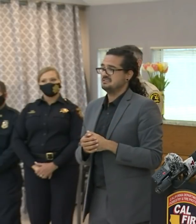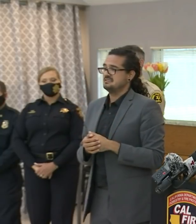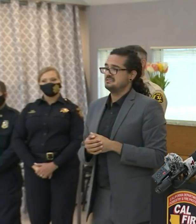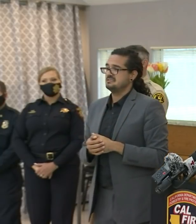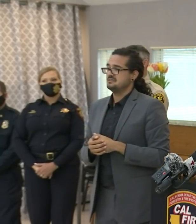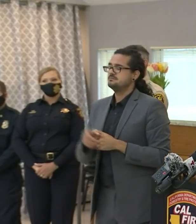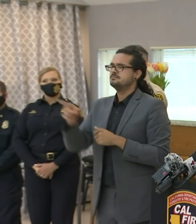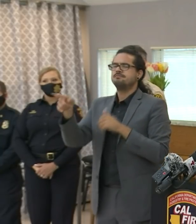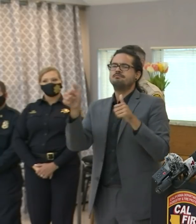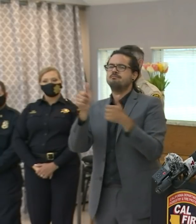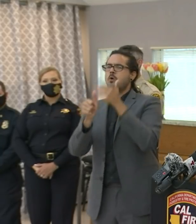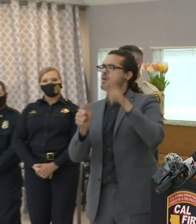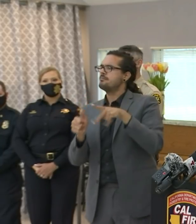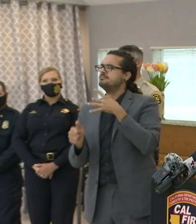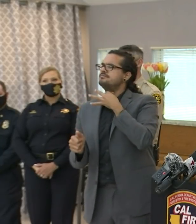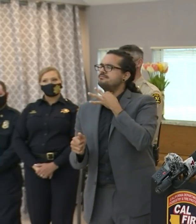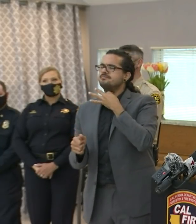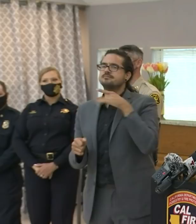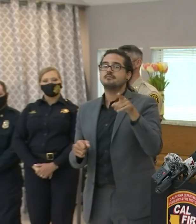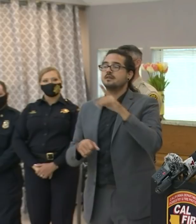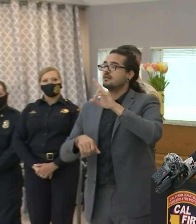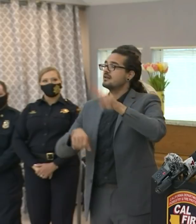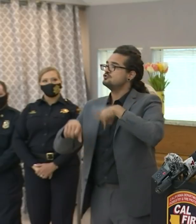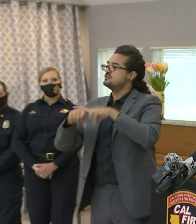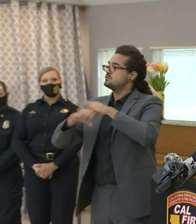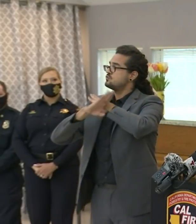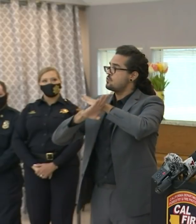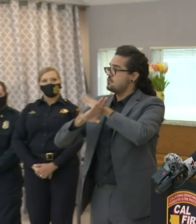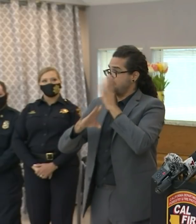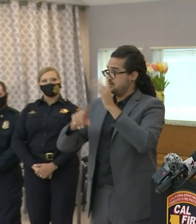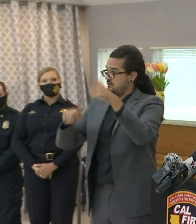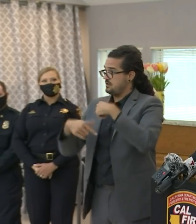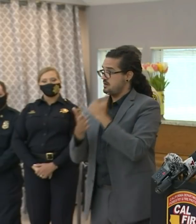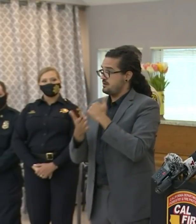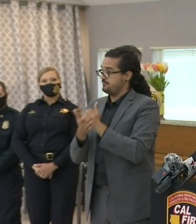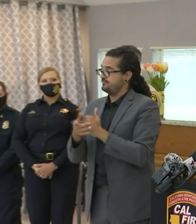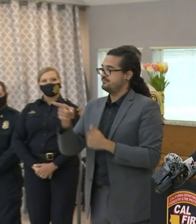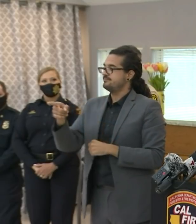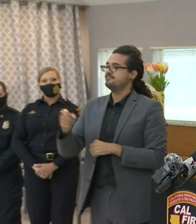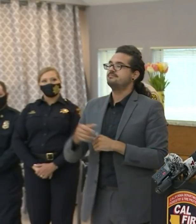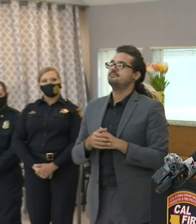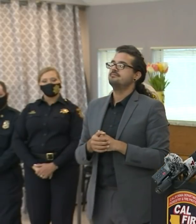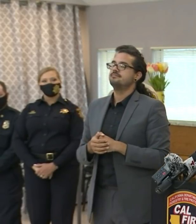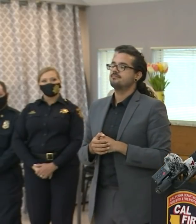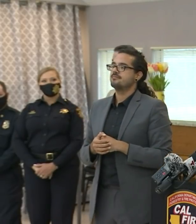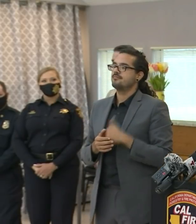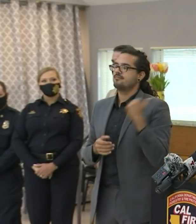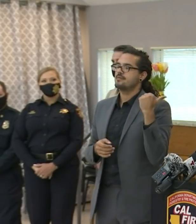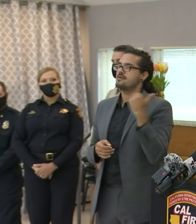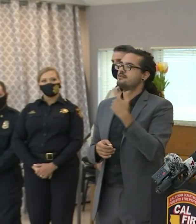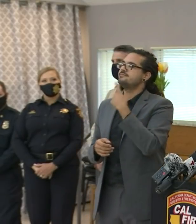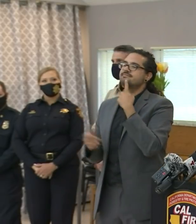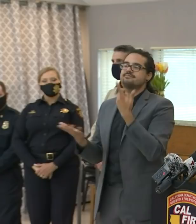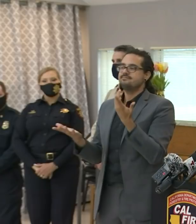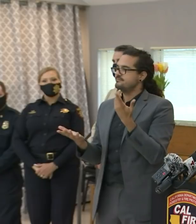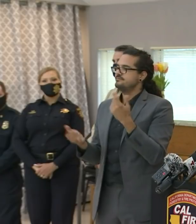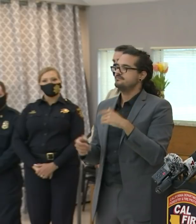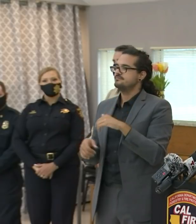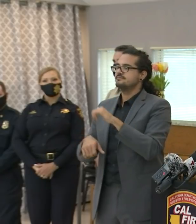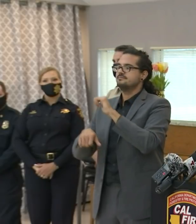the National Guard coming to assist in any way? So the National Guard has been stood up through Cal OES and Cal